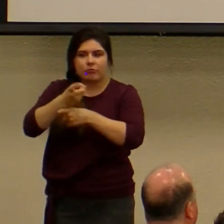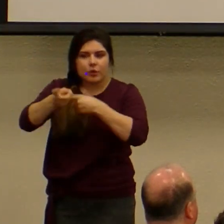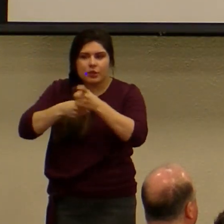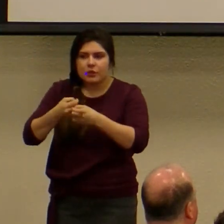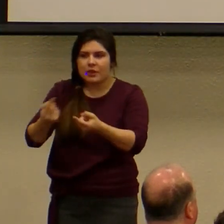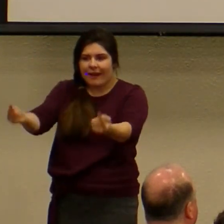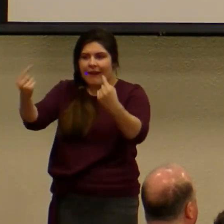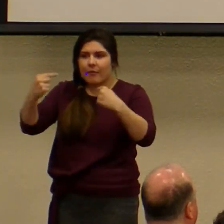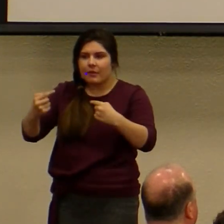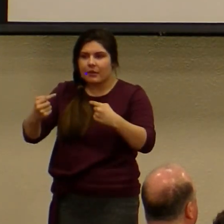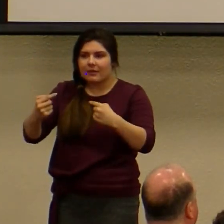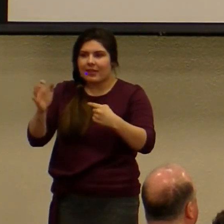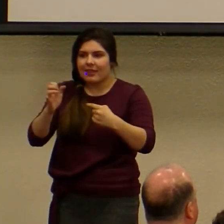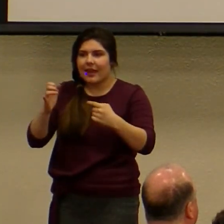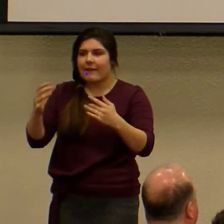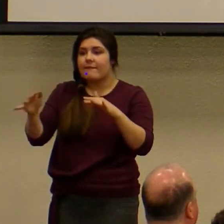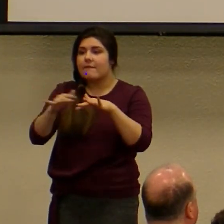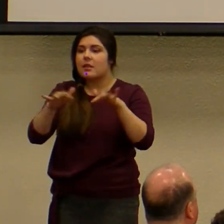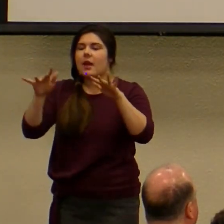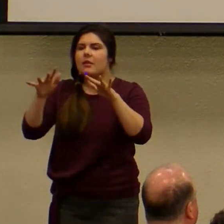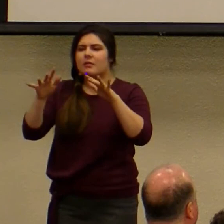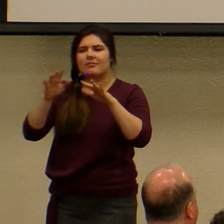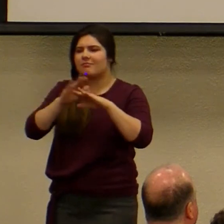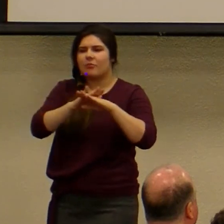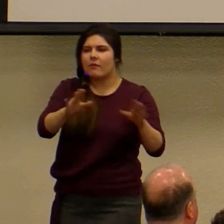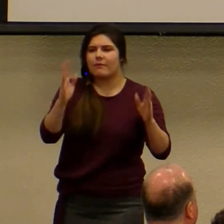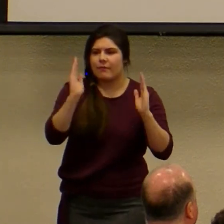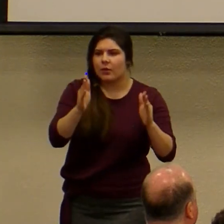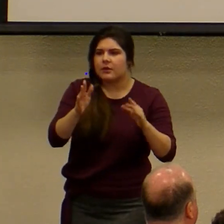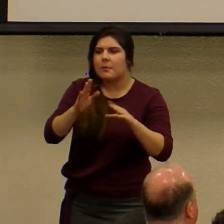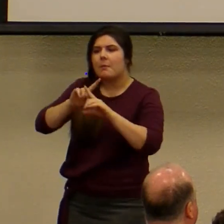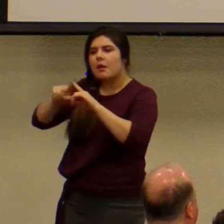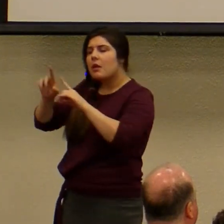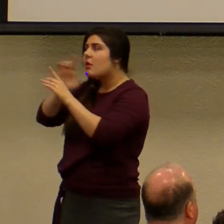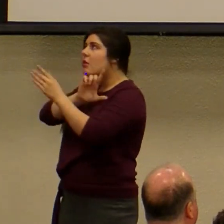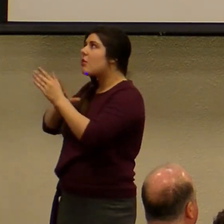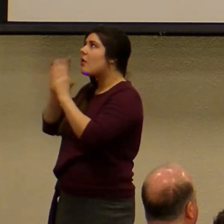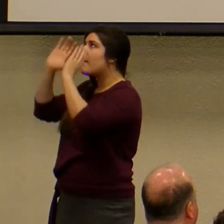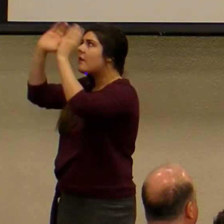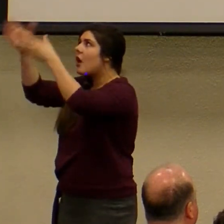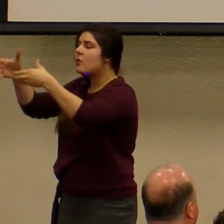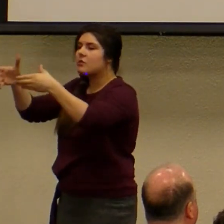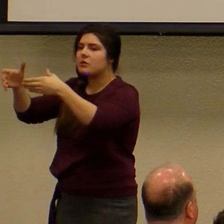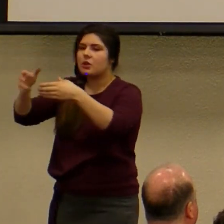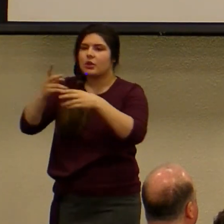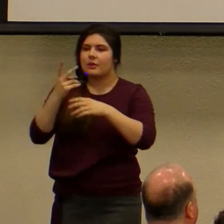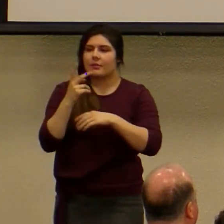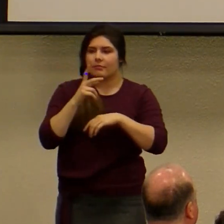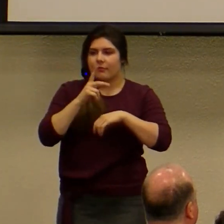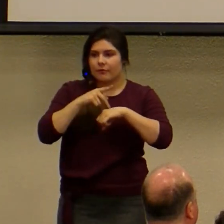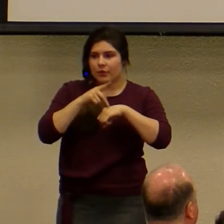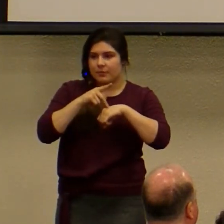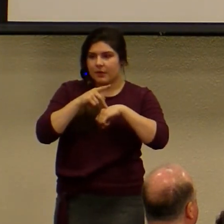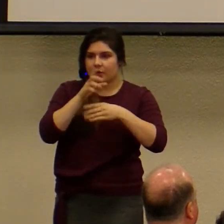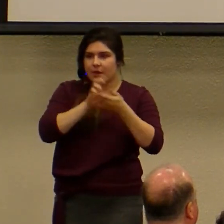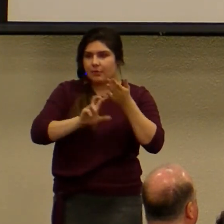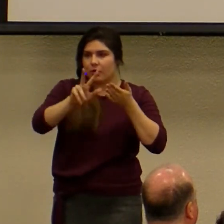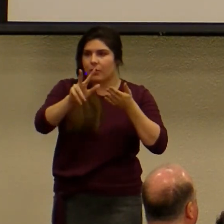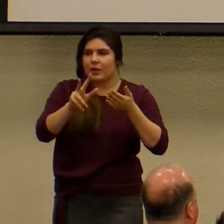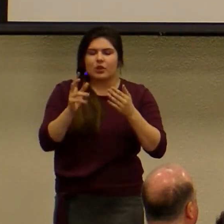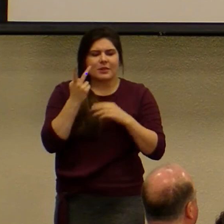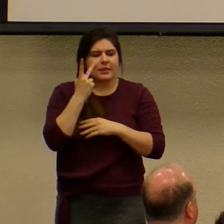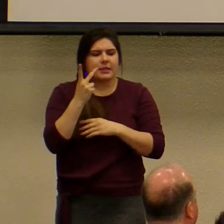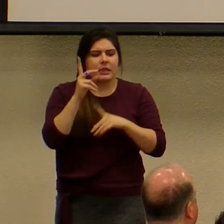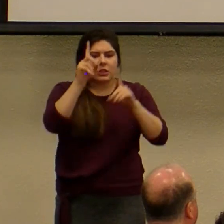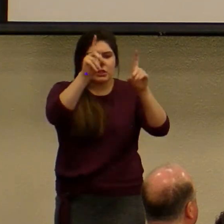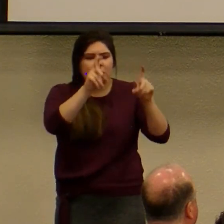that. Focus on the Lord of hosts. Paralleled in 1 Peter chapter 3. You see trial all around you, but don't allow that